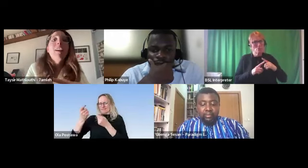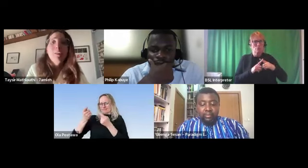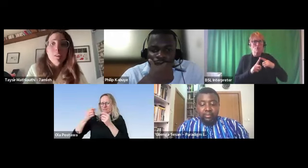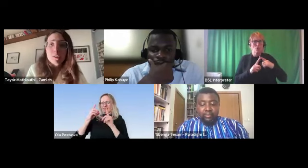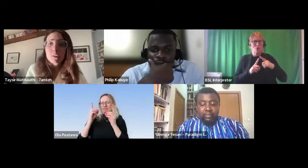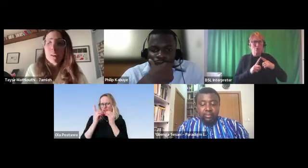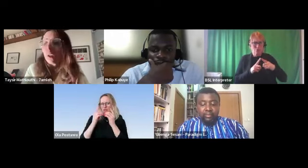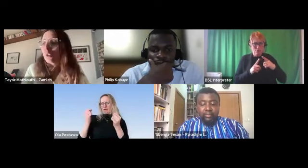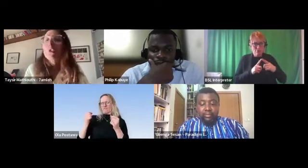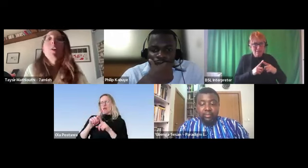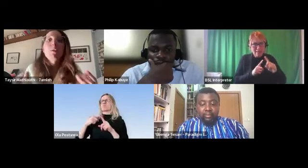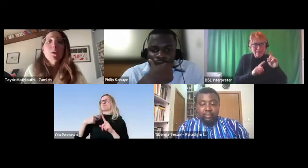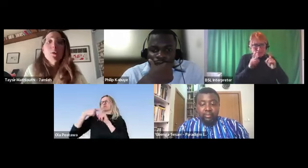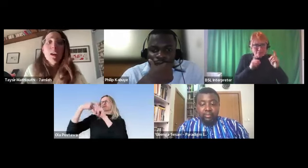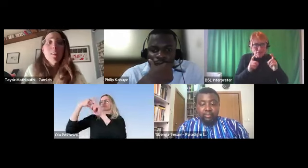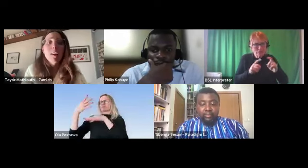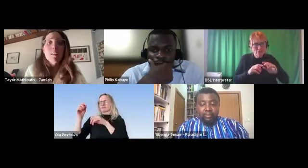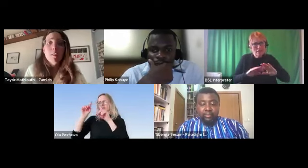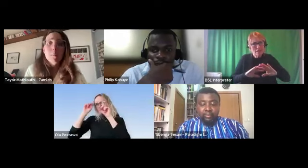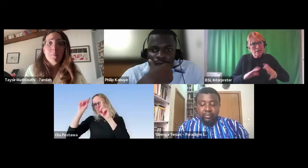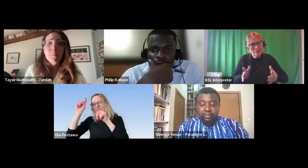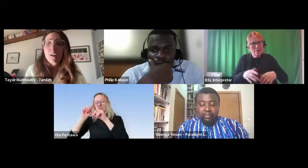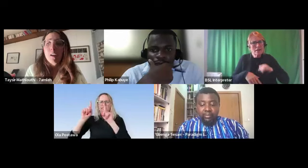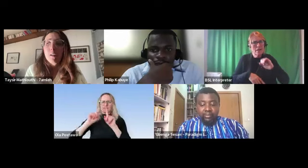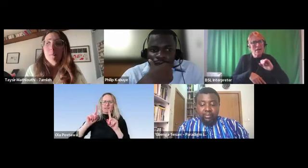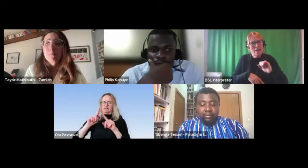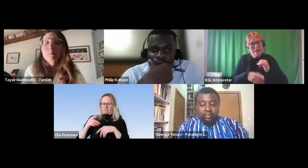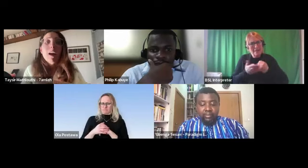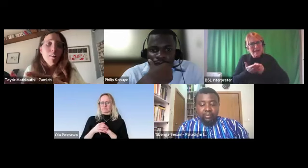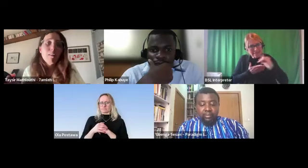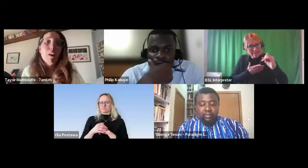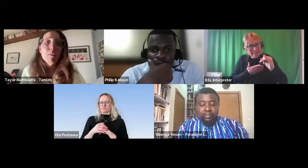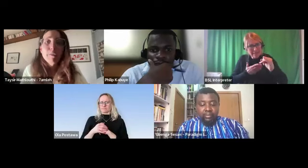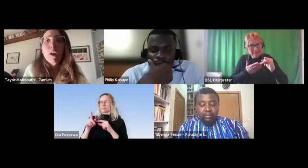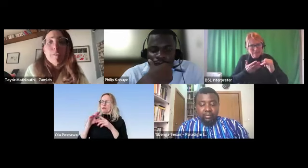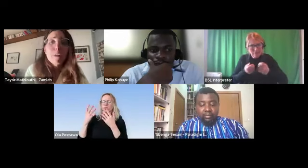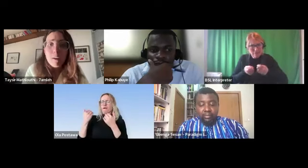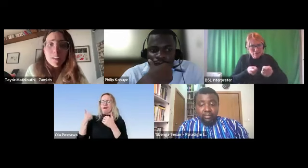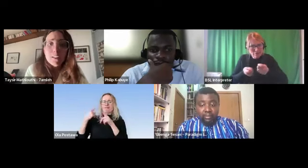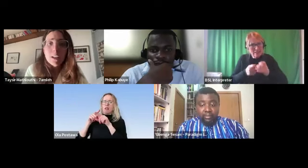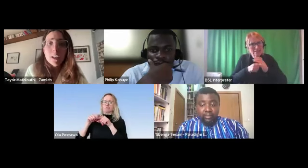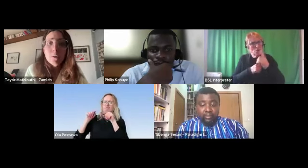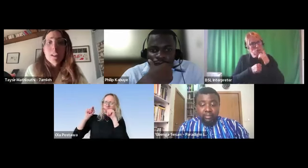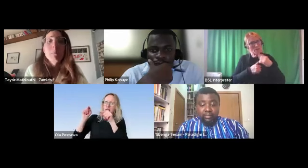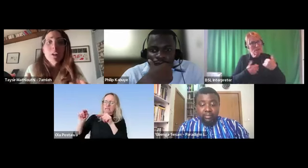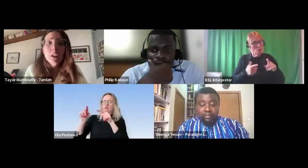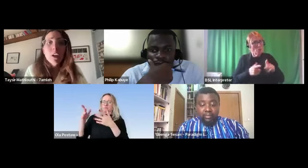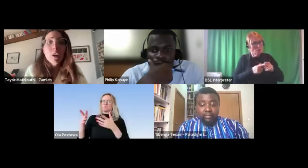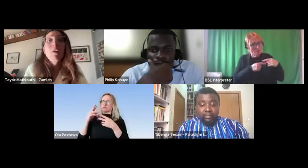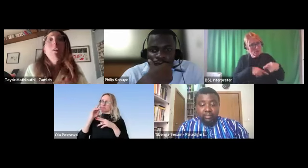kind of anti-regulation, don't we also like take the path of free market in the